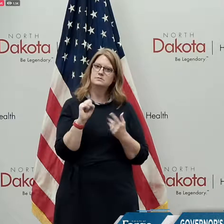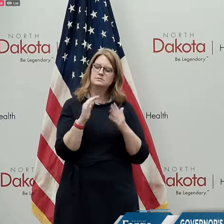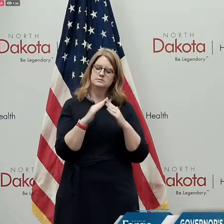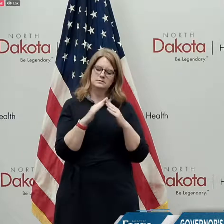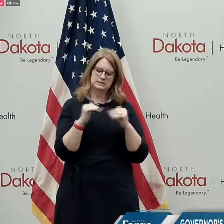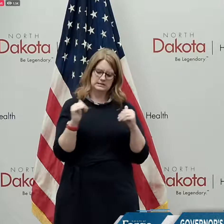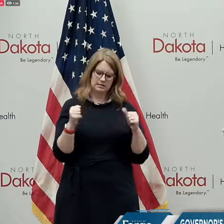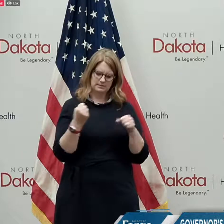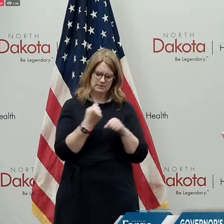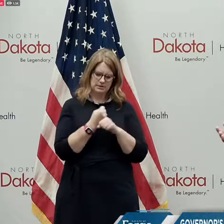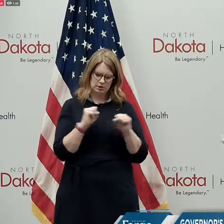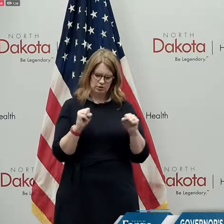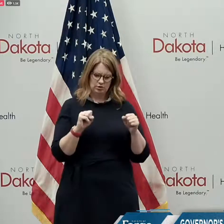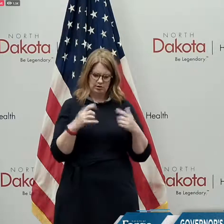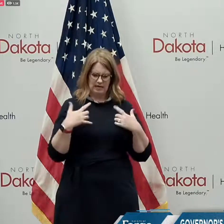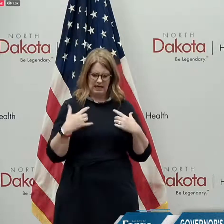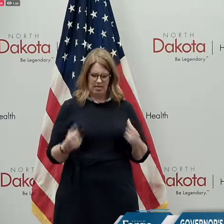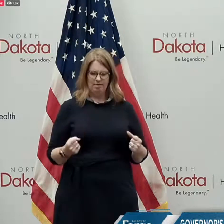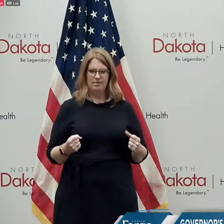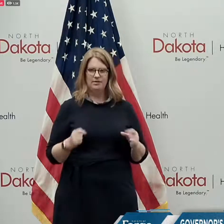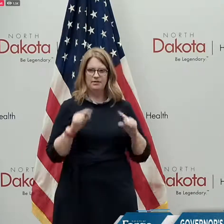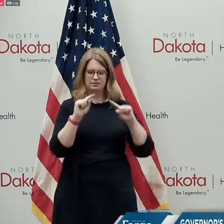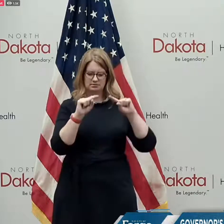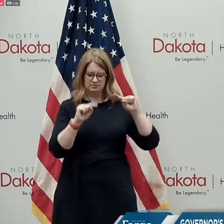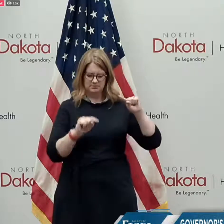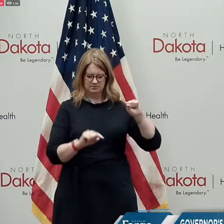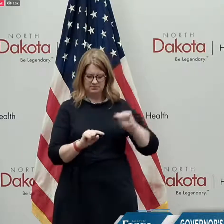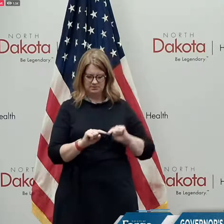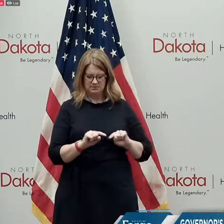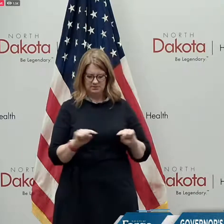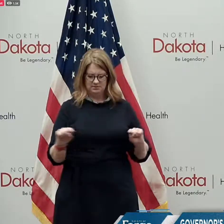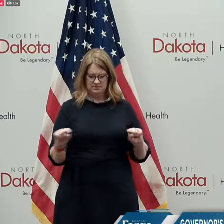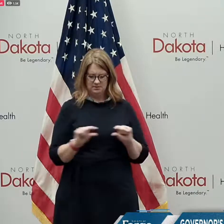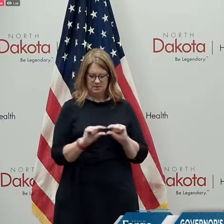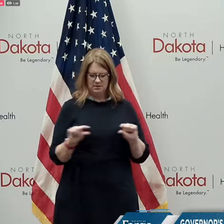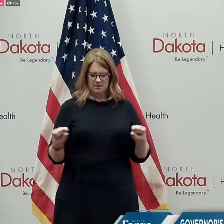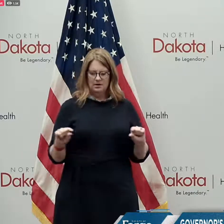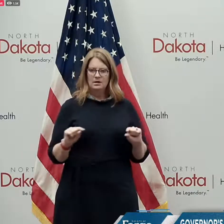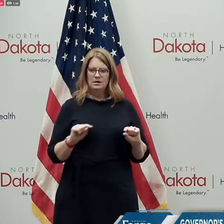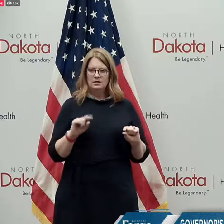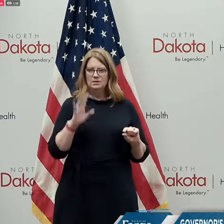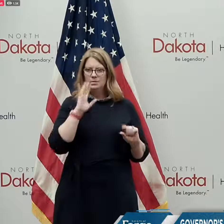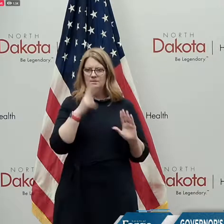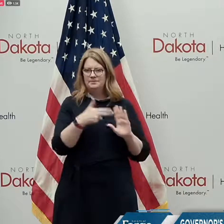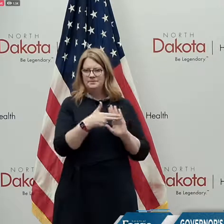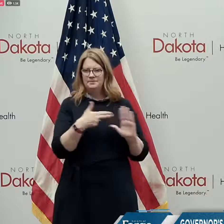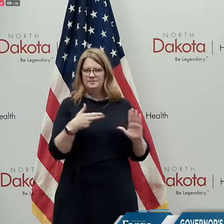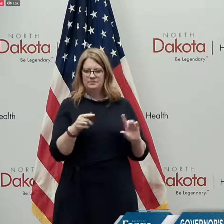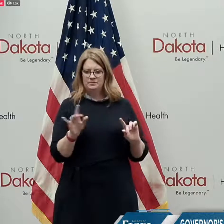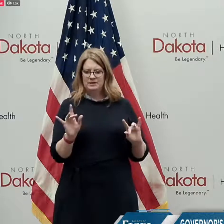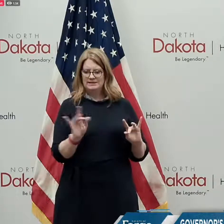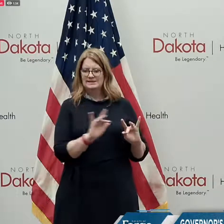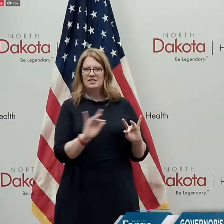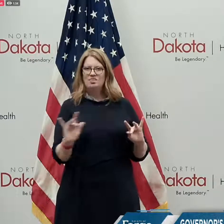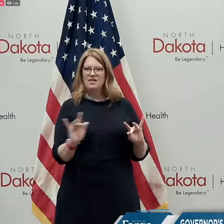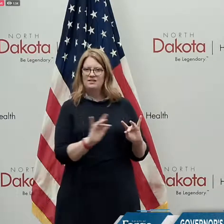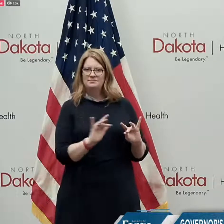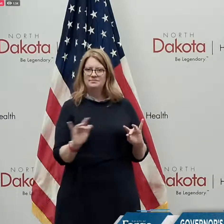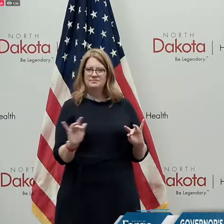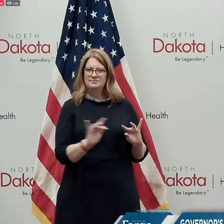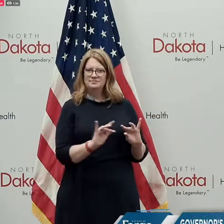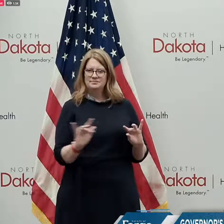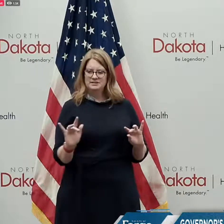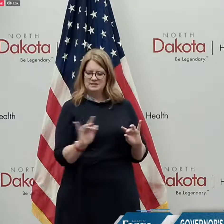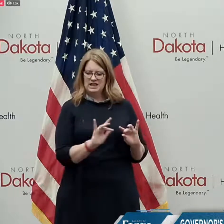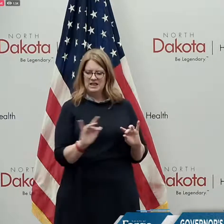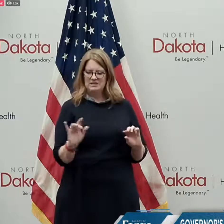System, Security, Health, you're going to see a indicator. It's a slide bar like it is